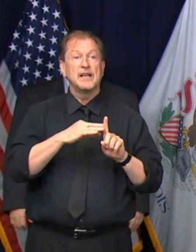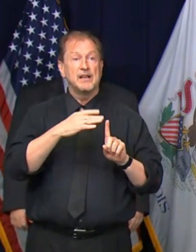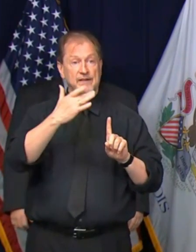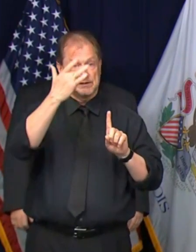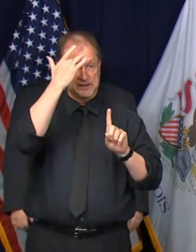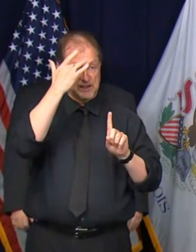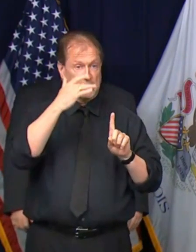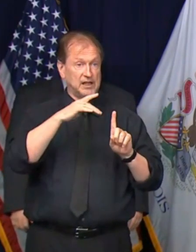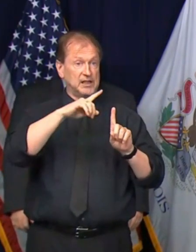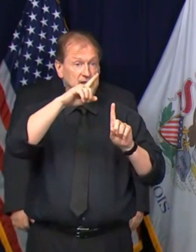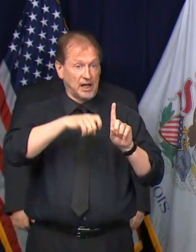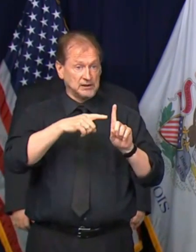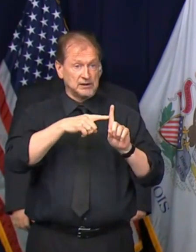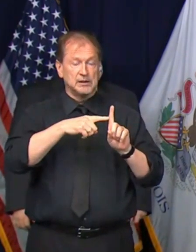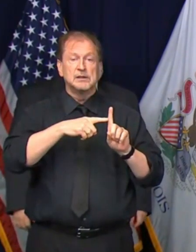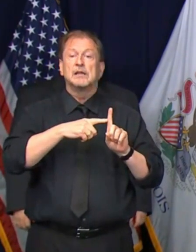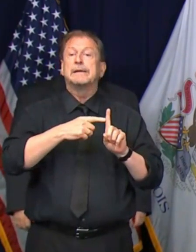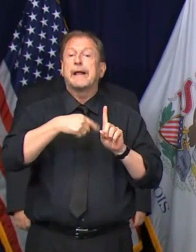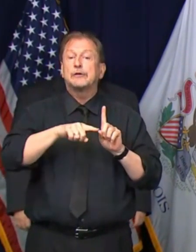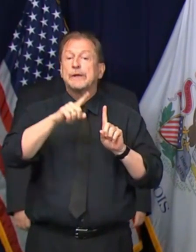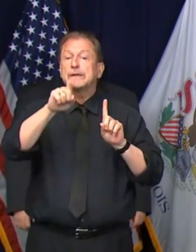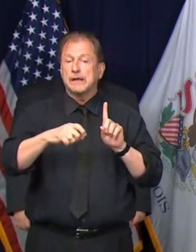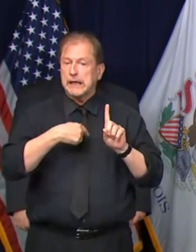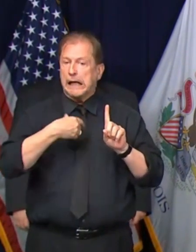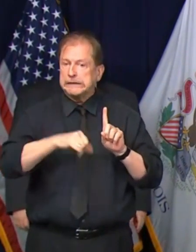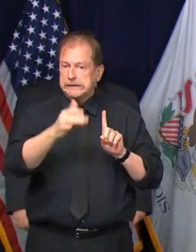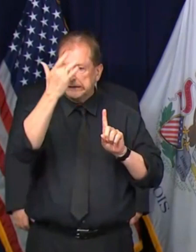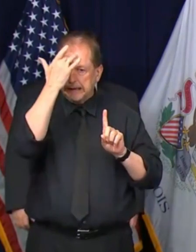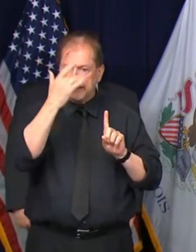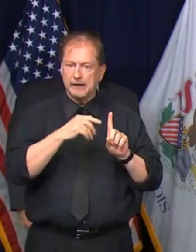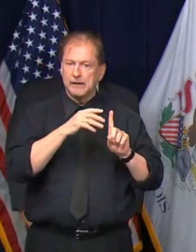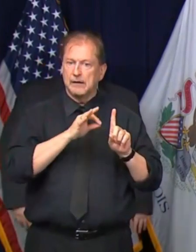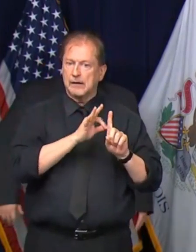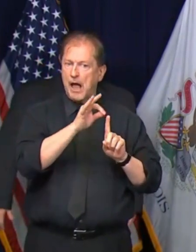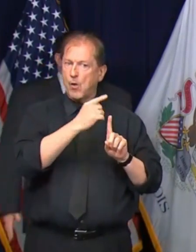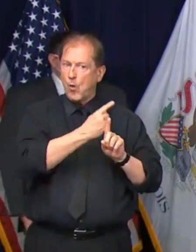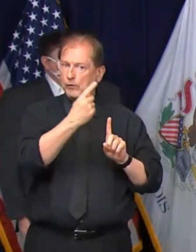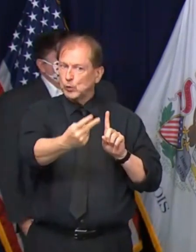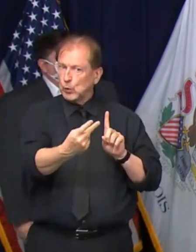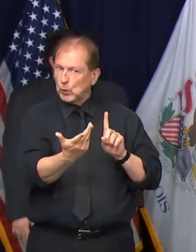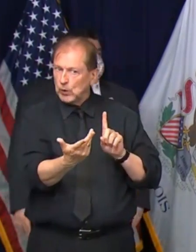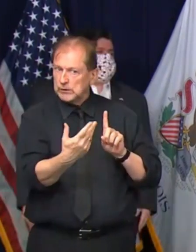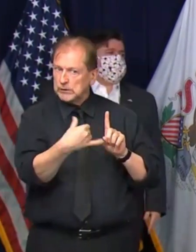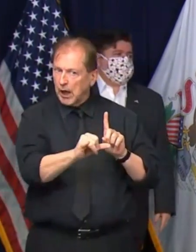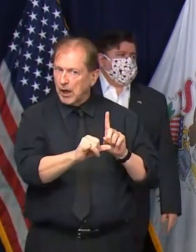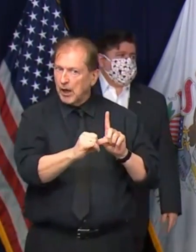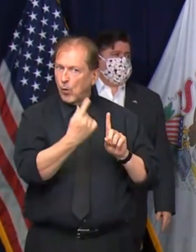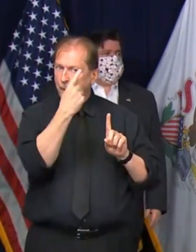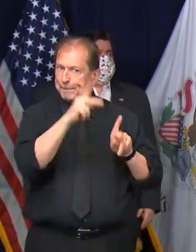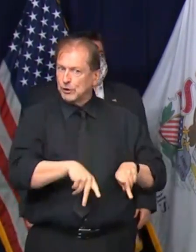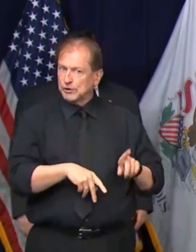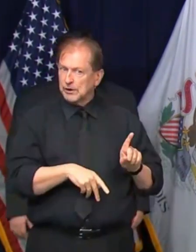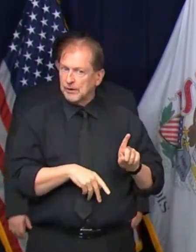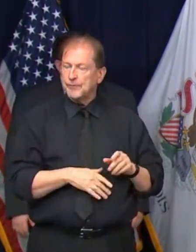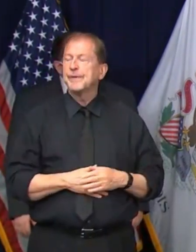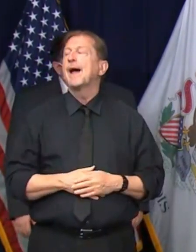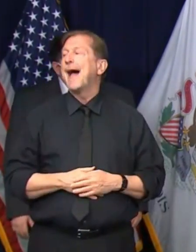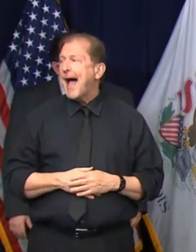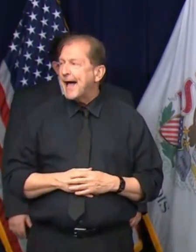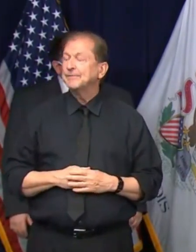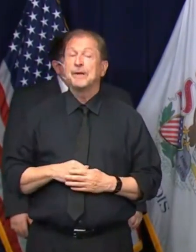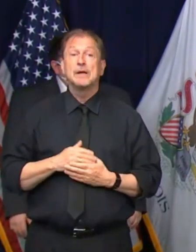tests counted in the total positive test numbers? Okay, so if we're trying to get at, we know that certain people may have